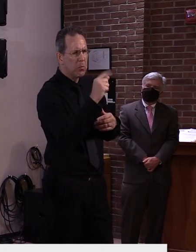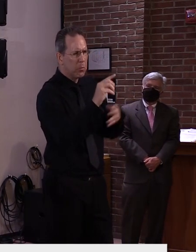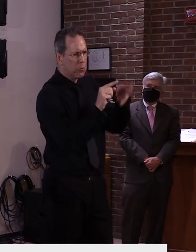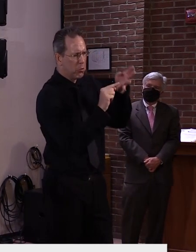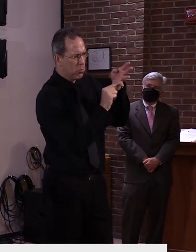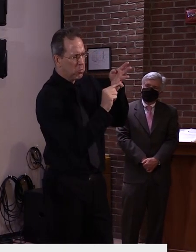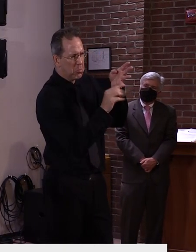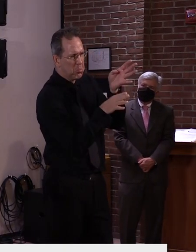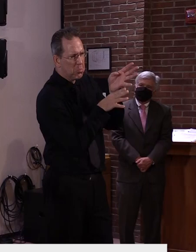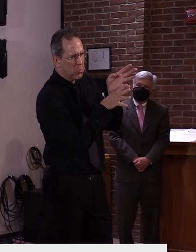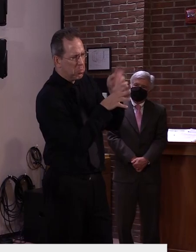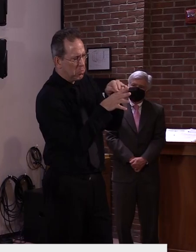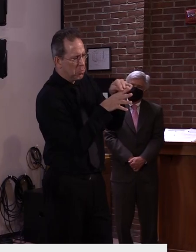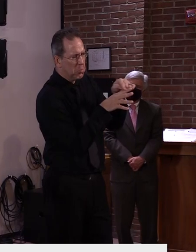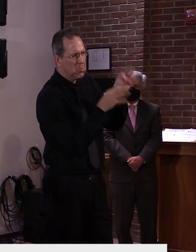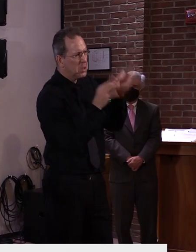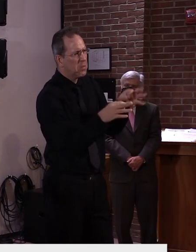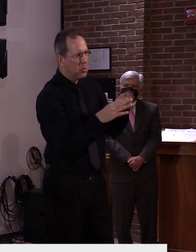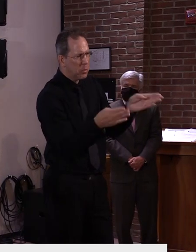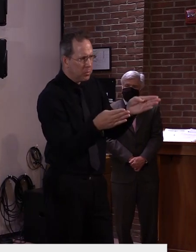still be remote,